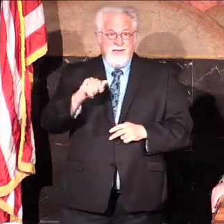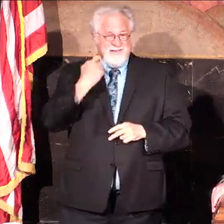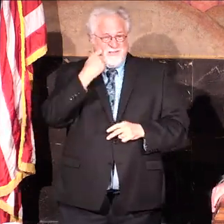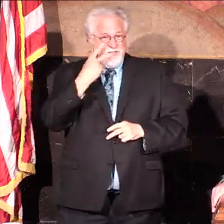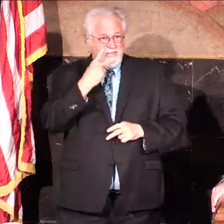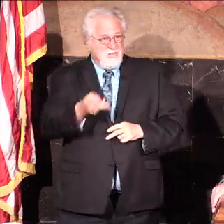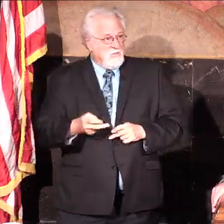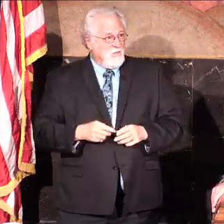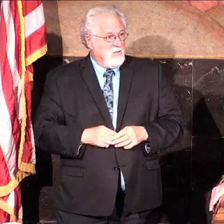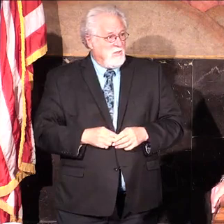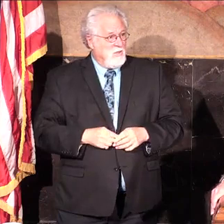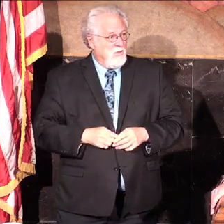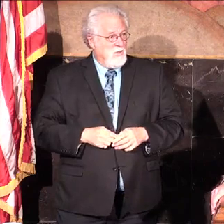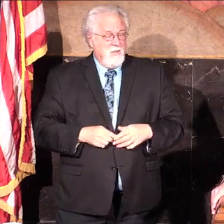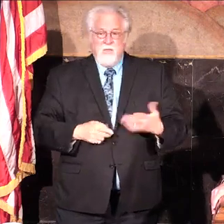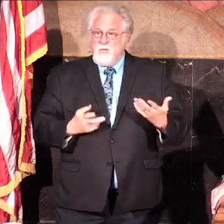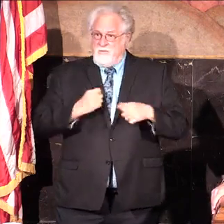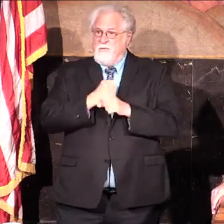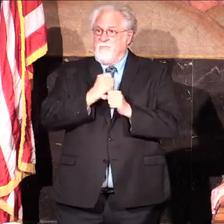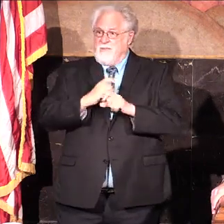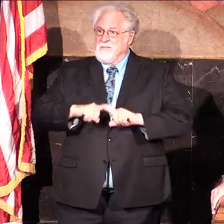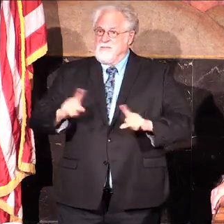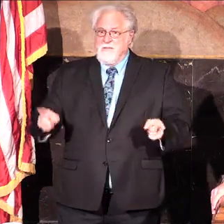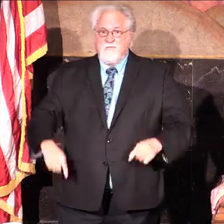today. They make a real difference.